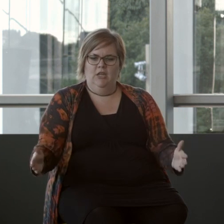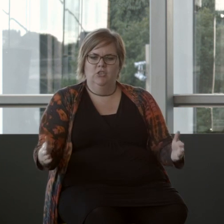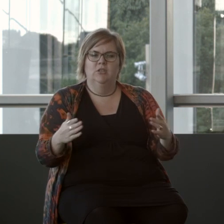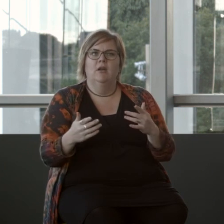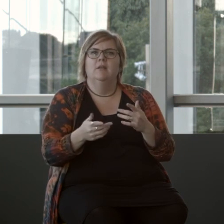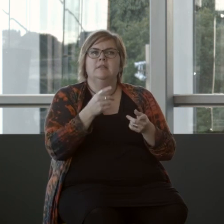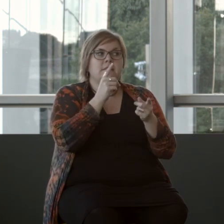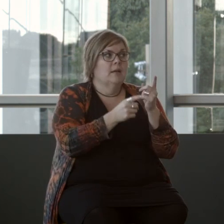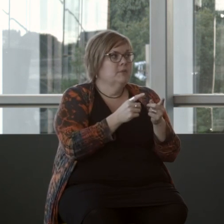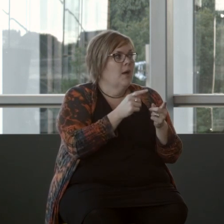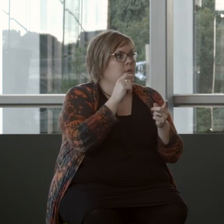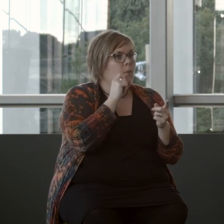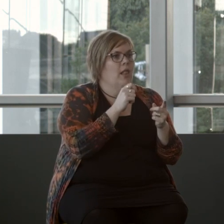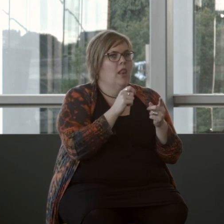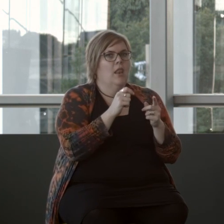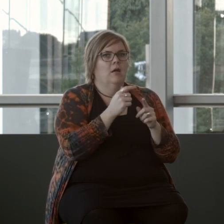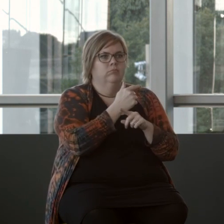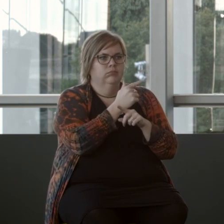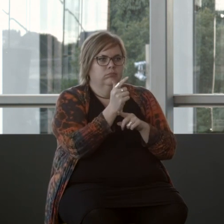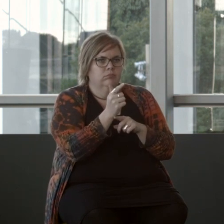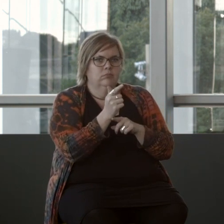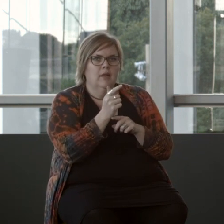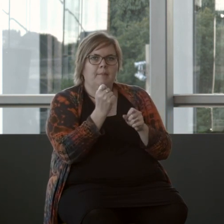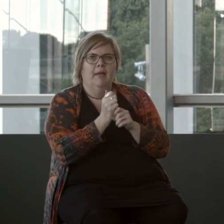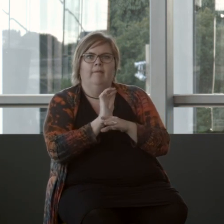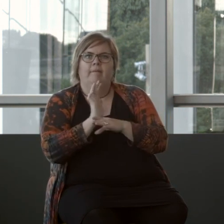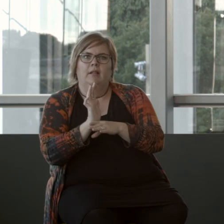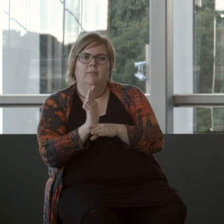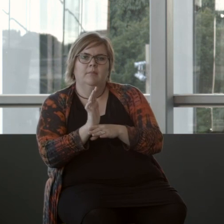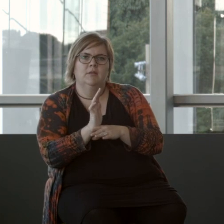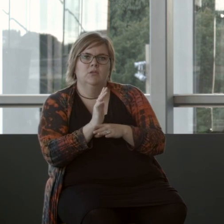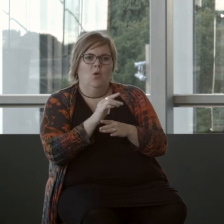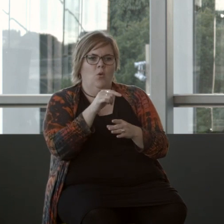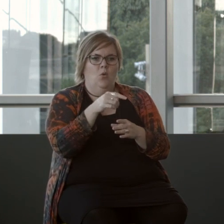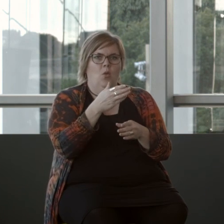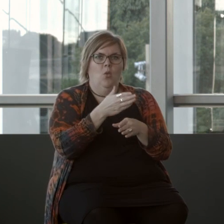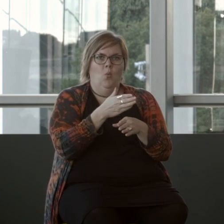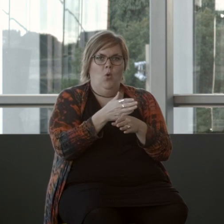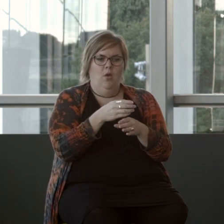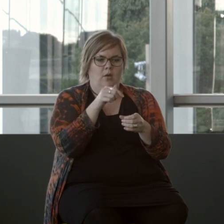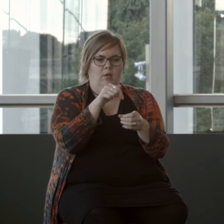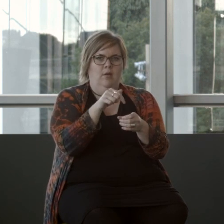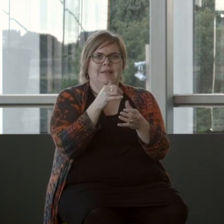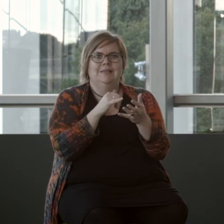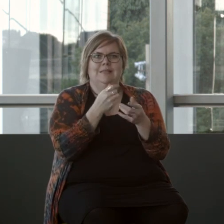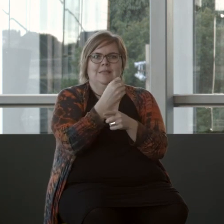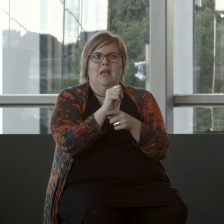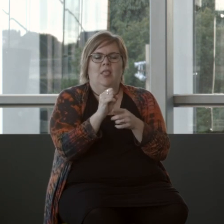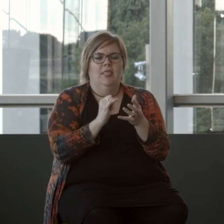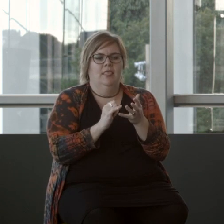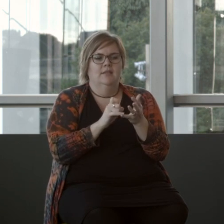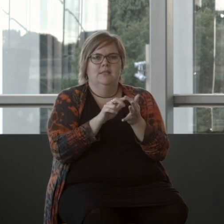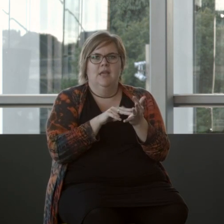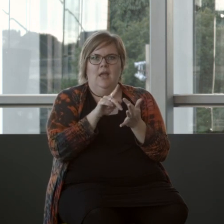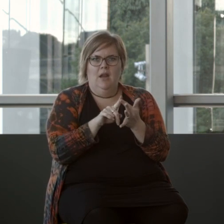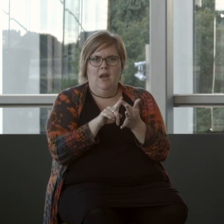record that and take film of it. So at essence, the core of the work is still the scene, is still the stage scene, but it